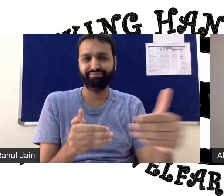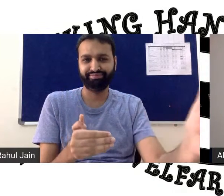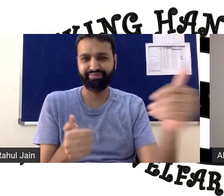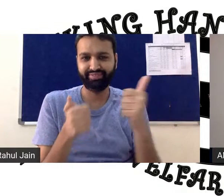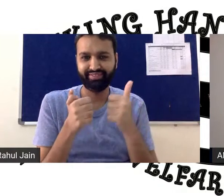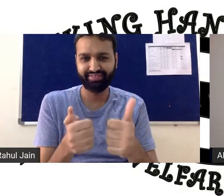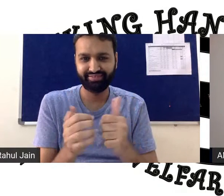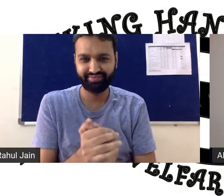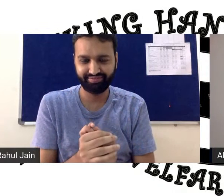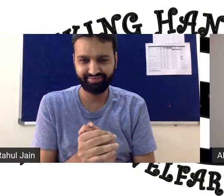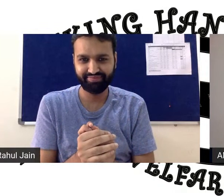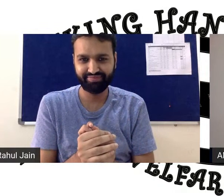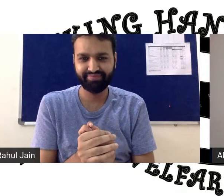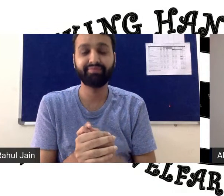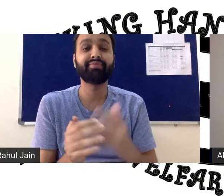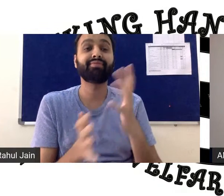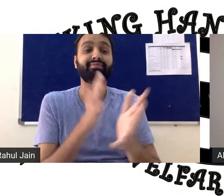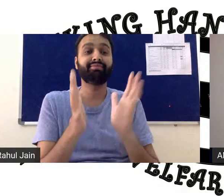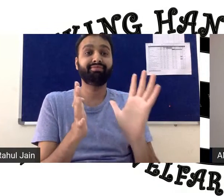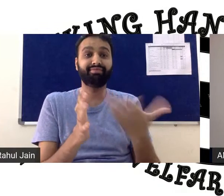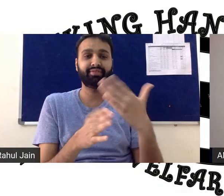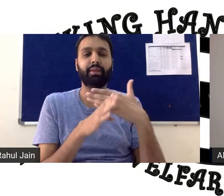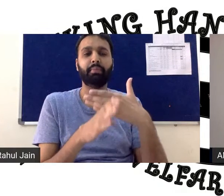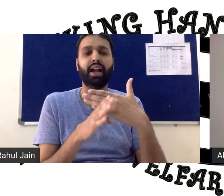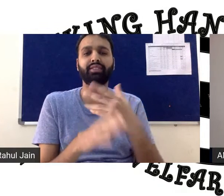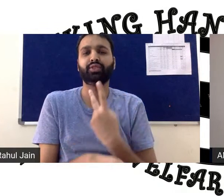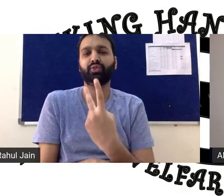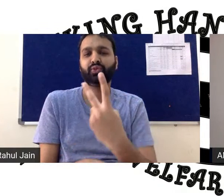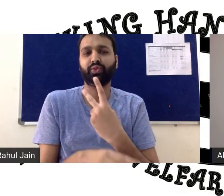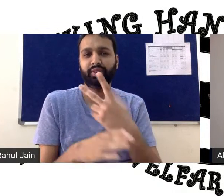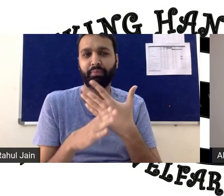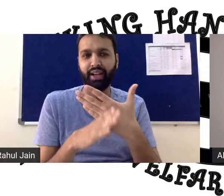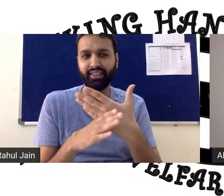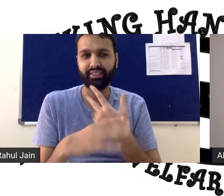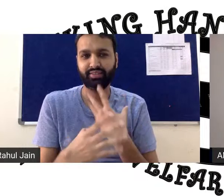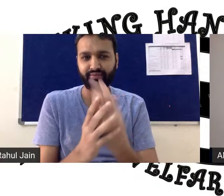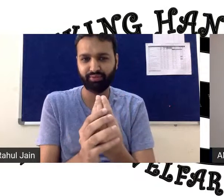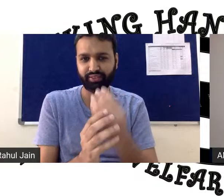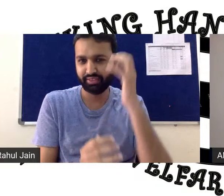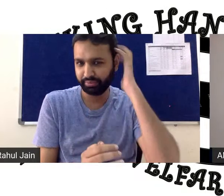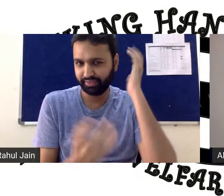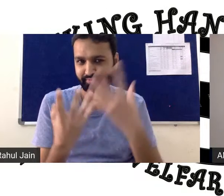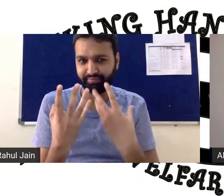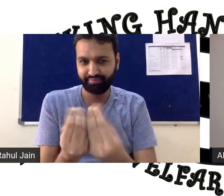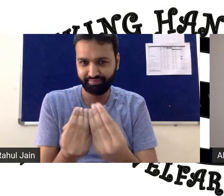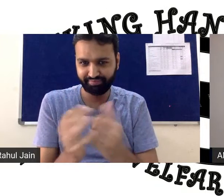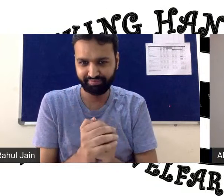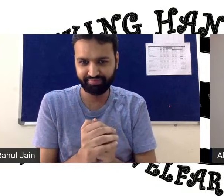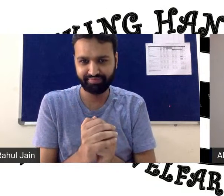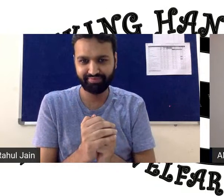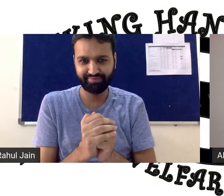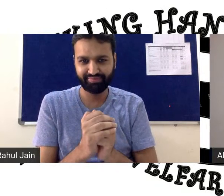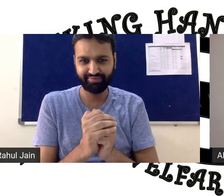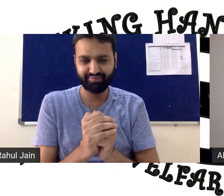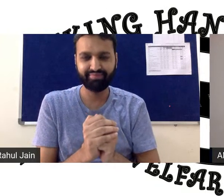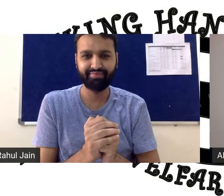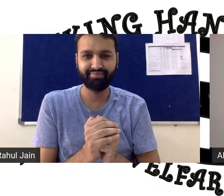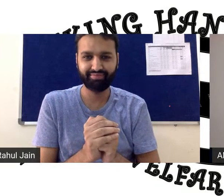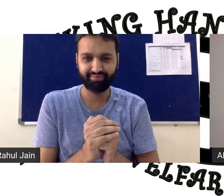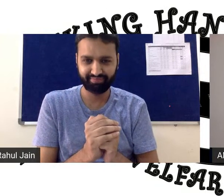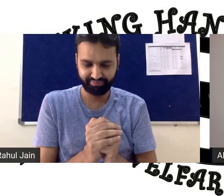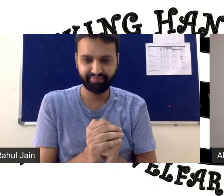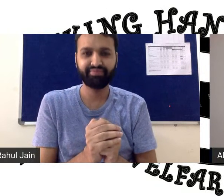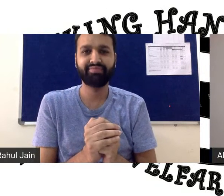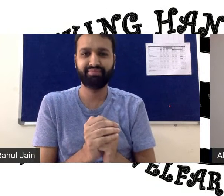and Amresh has also joined us as interpreter for this session. And Amresh is also, he's my partner.